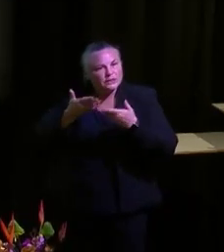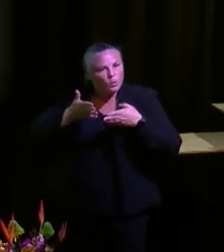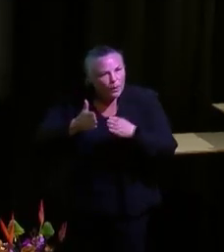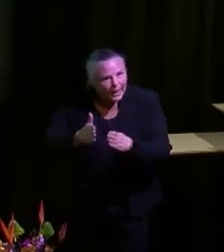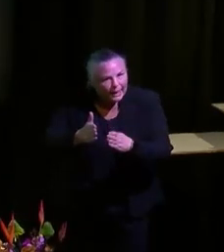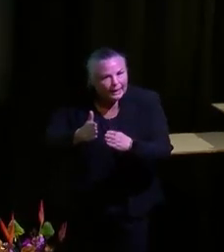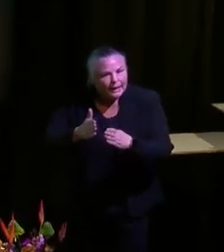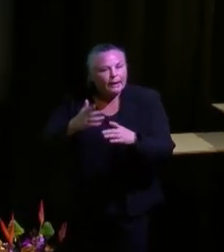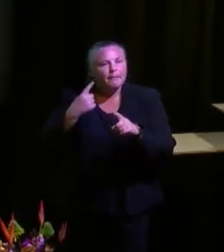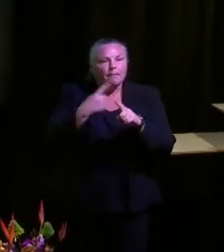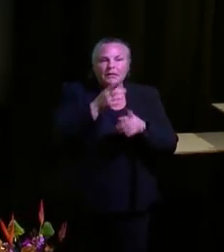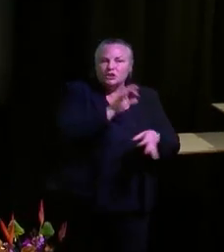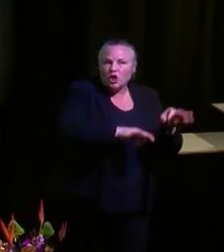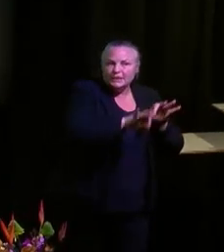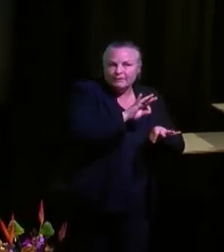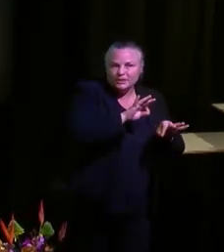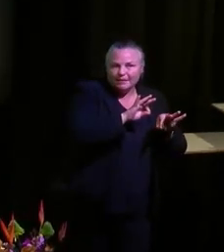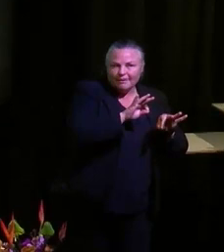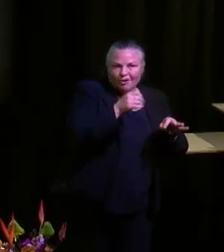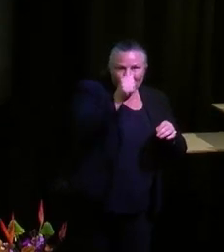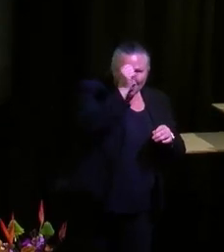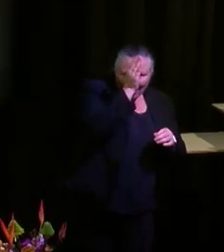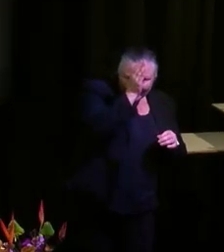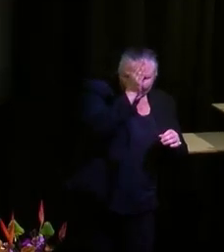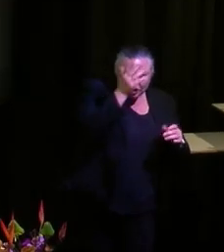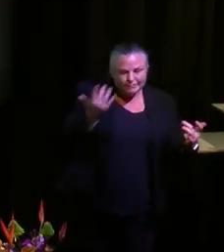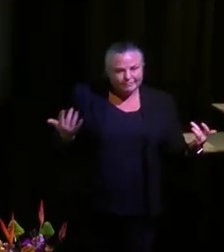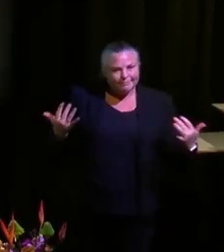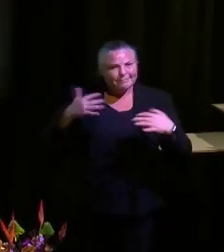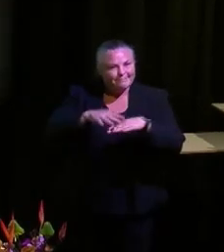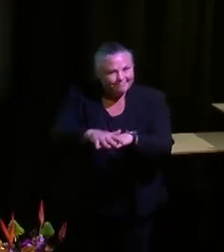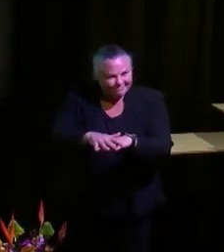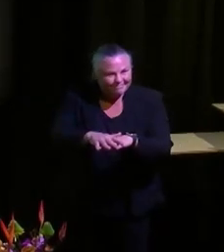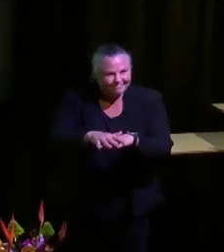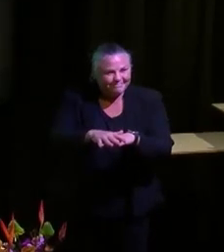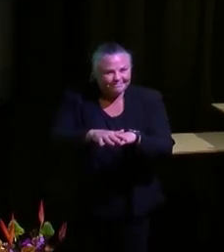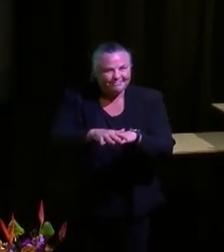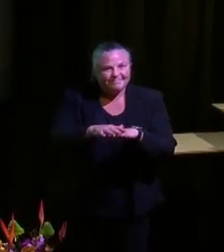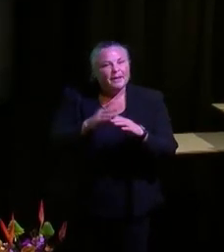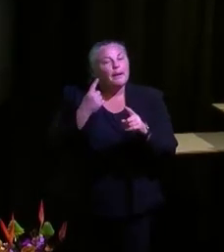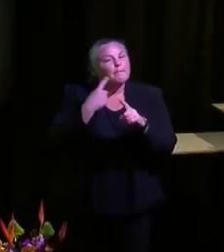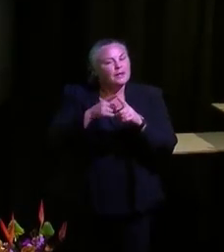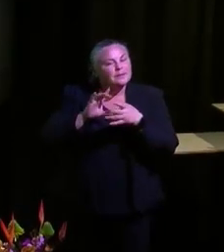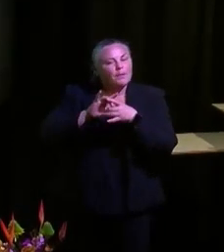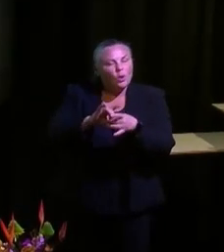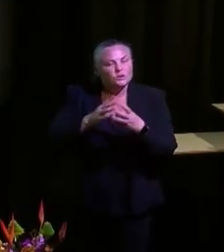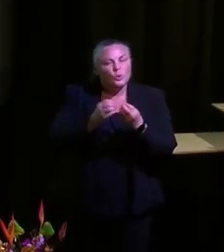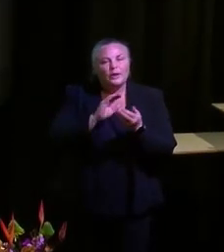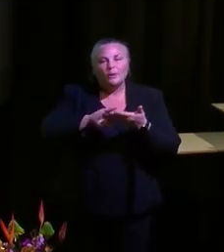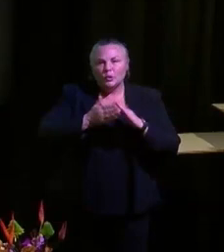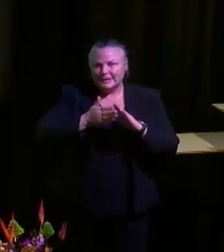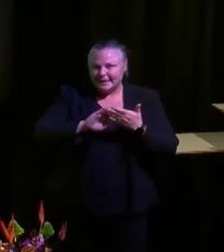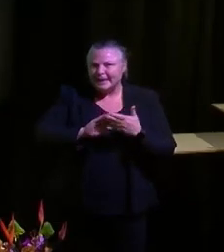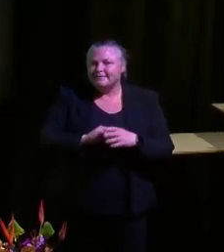really important scientific information. But it's also, it belongs to, you know, the community. Mm. And so I just sort